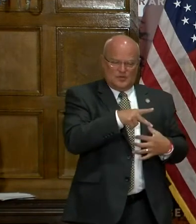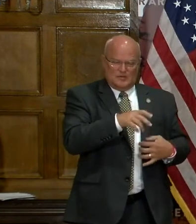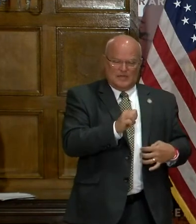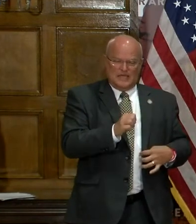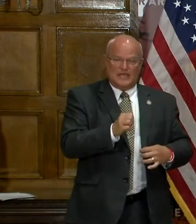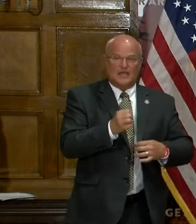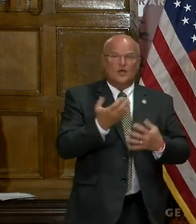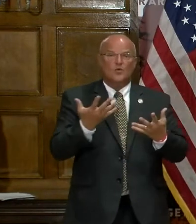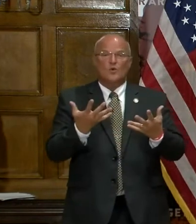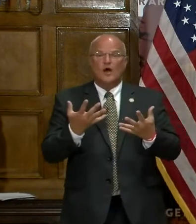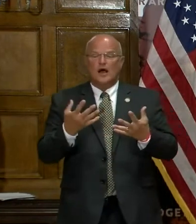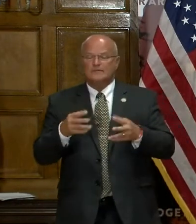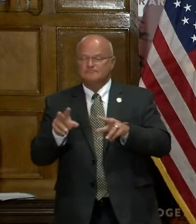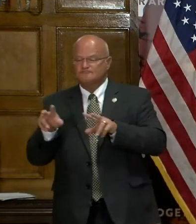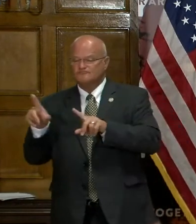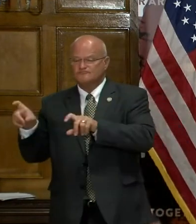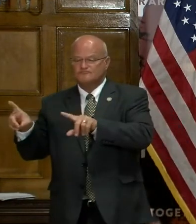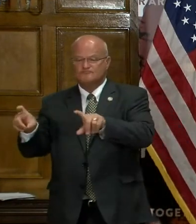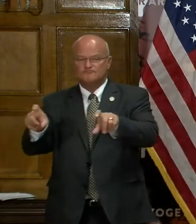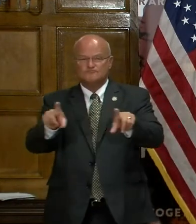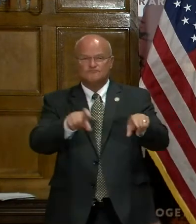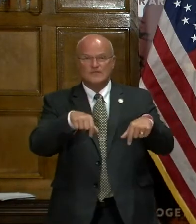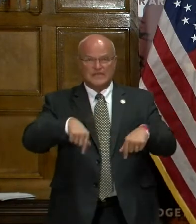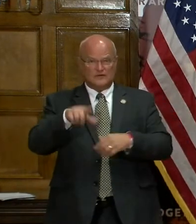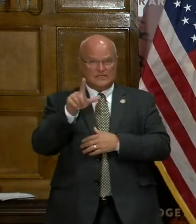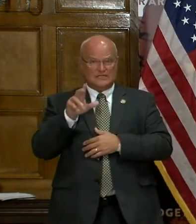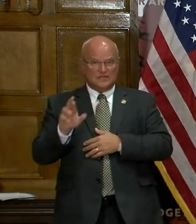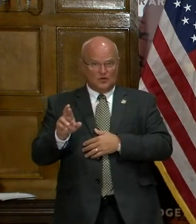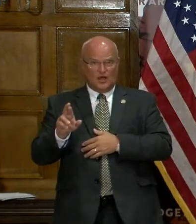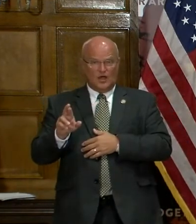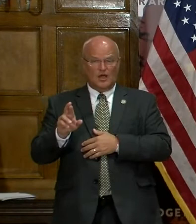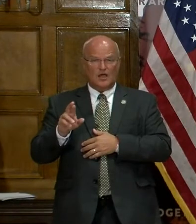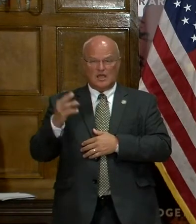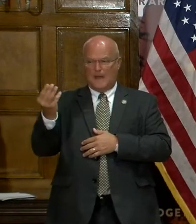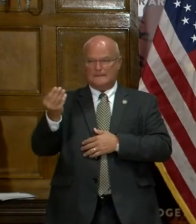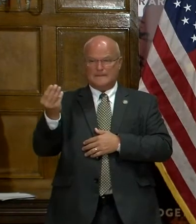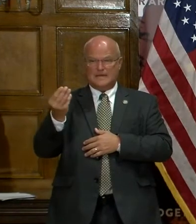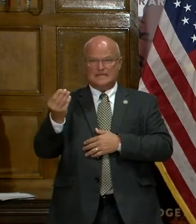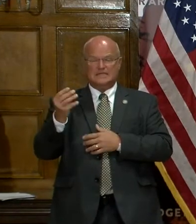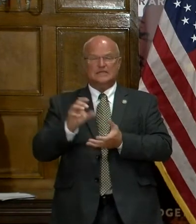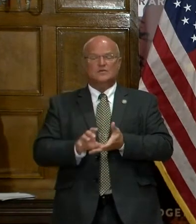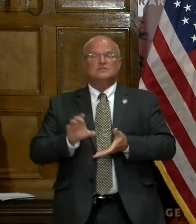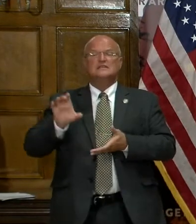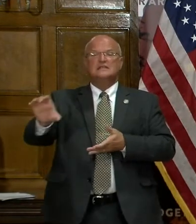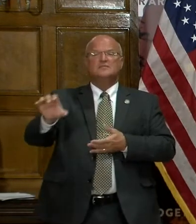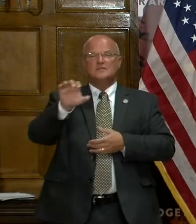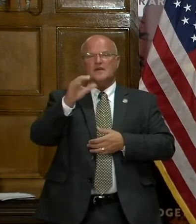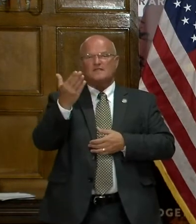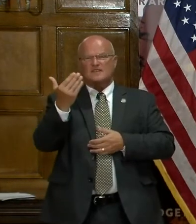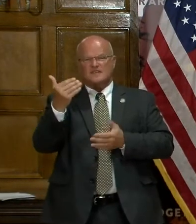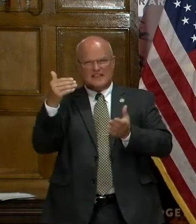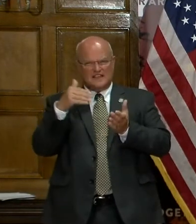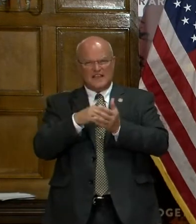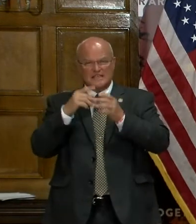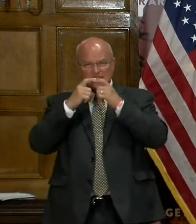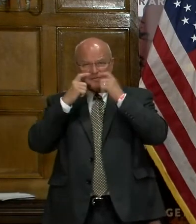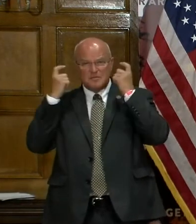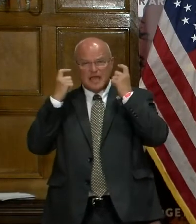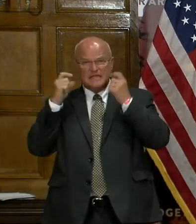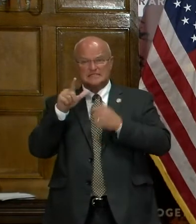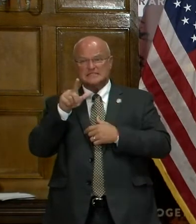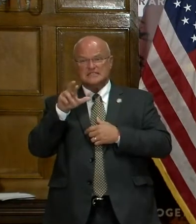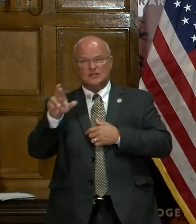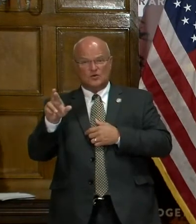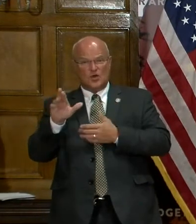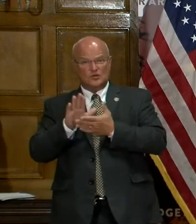because what we have found, certainly here in Little Rock, on Monday, we delivered about 15,000 masks to Little